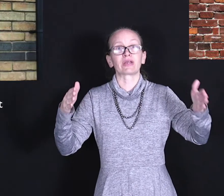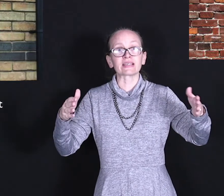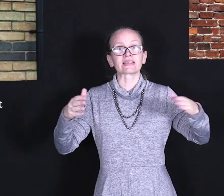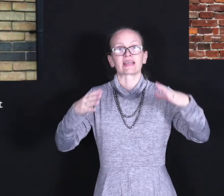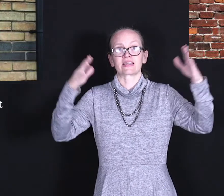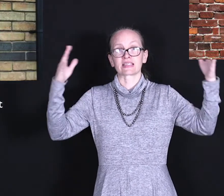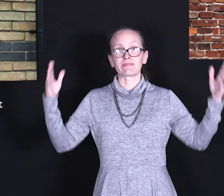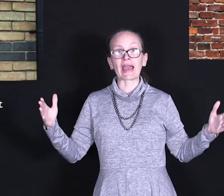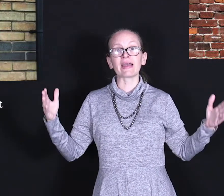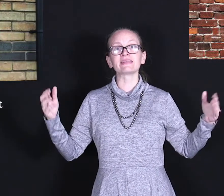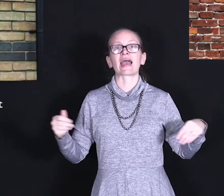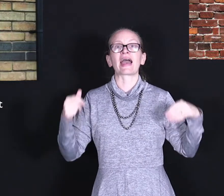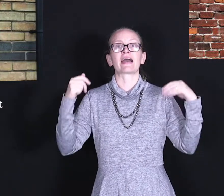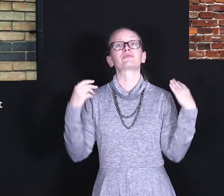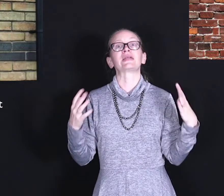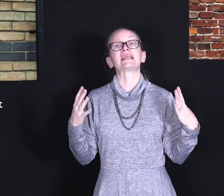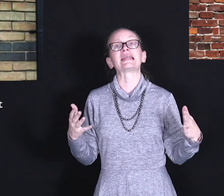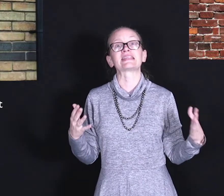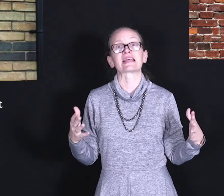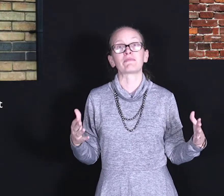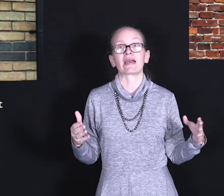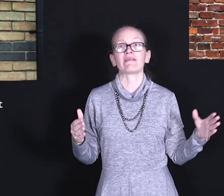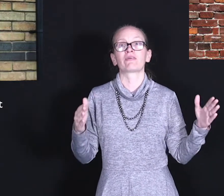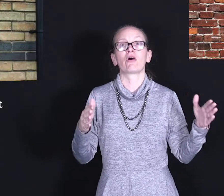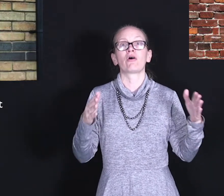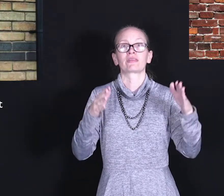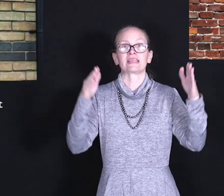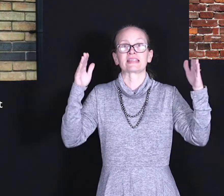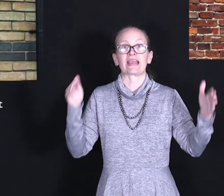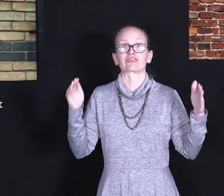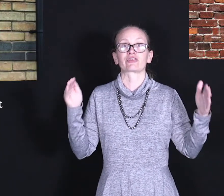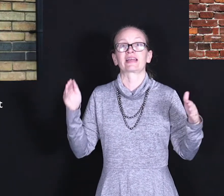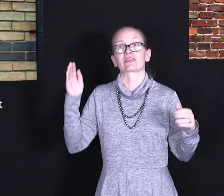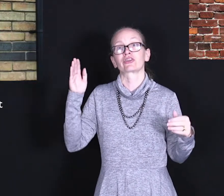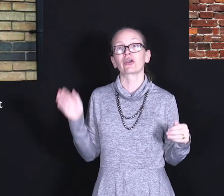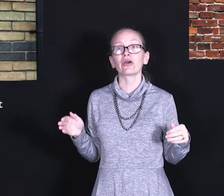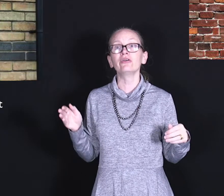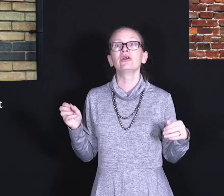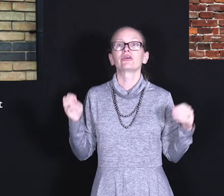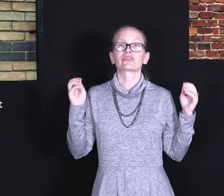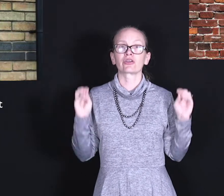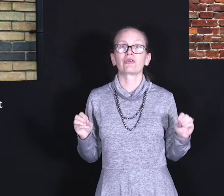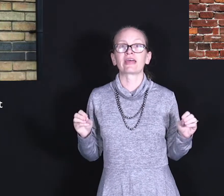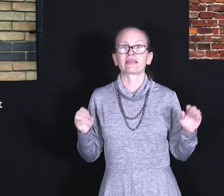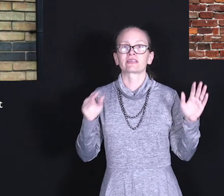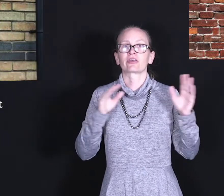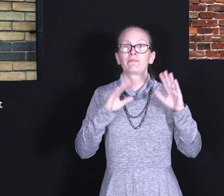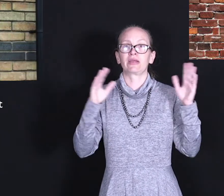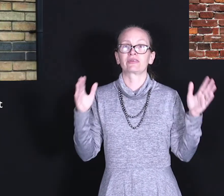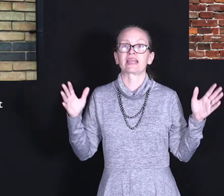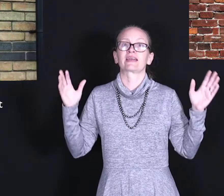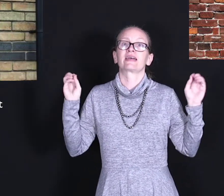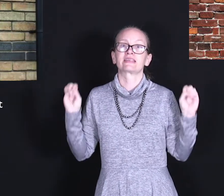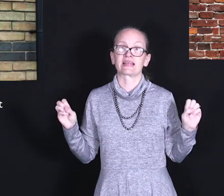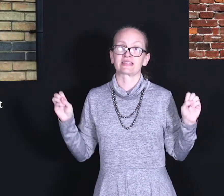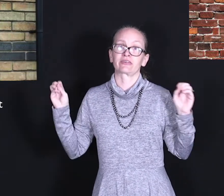bricks expand and we need somewhere for this extra length to go so that the building doesn't